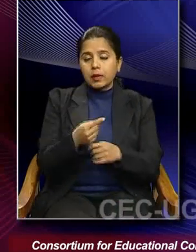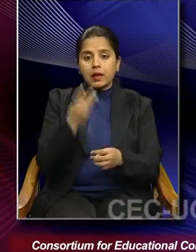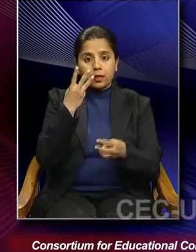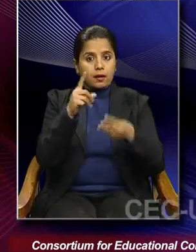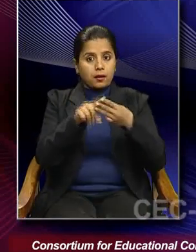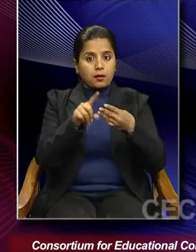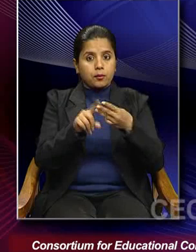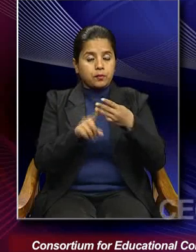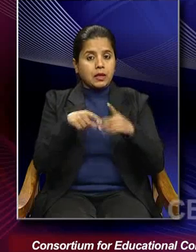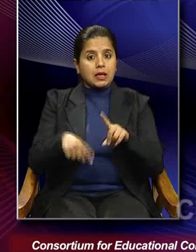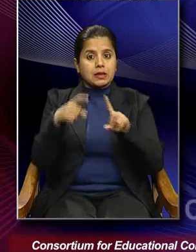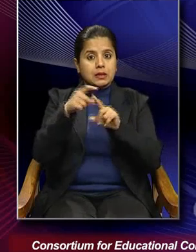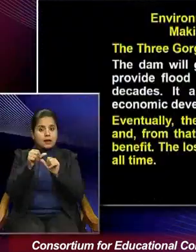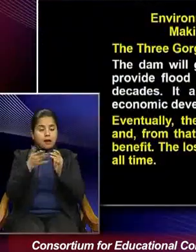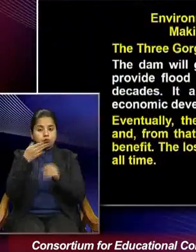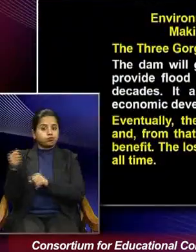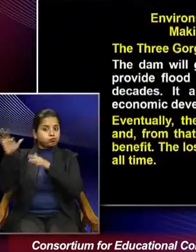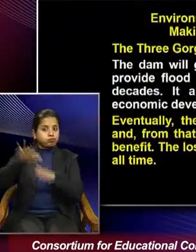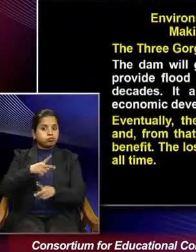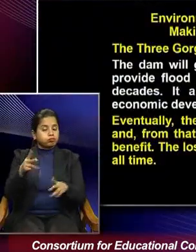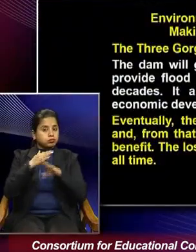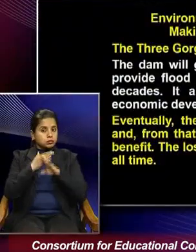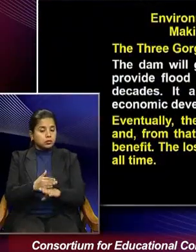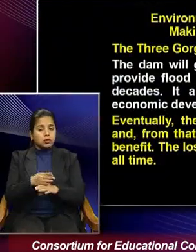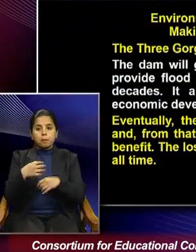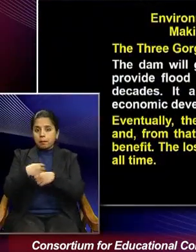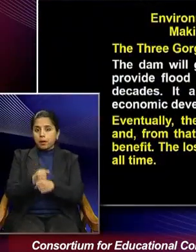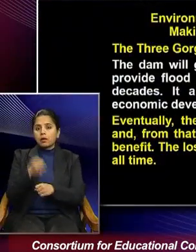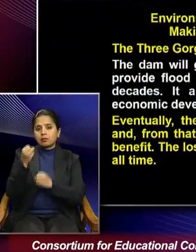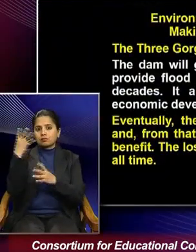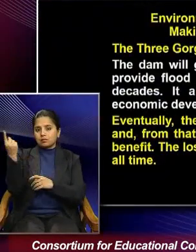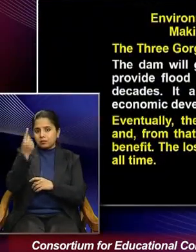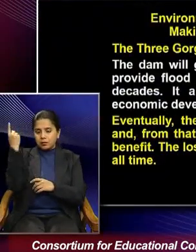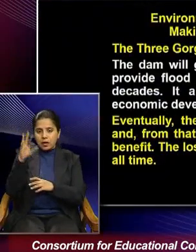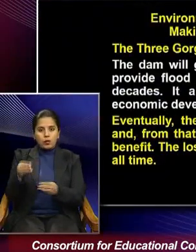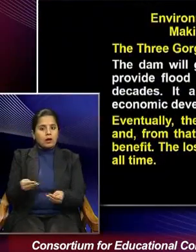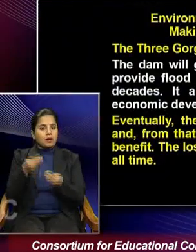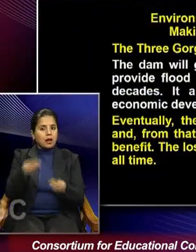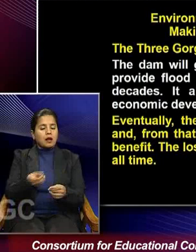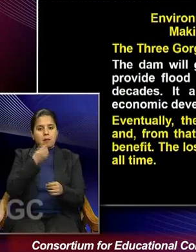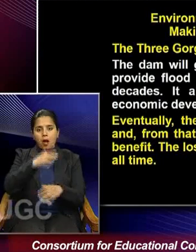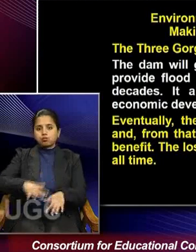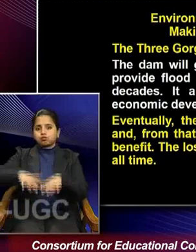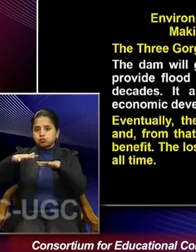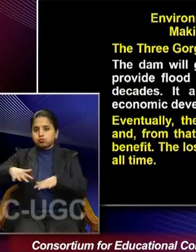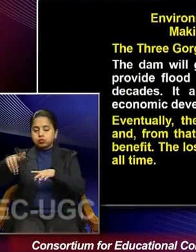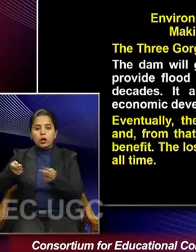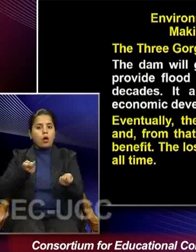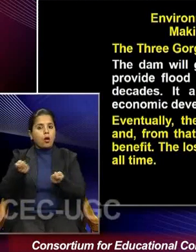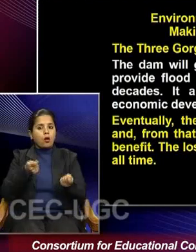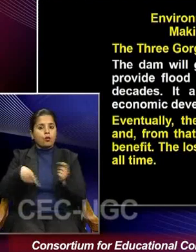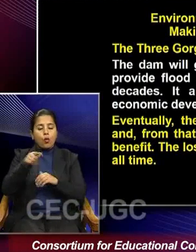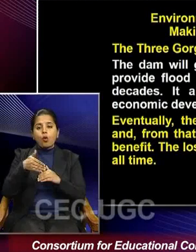gorgeous dam, protecting dam will generate electricity and provide flood control for the